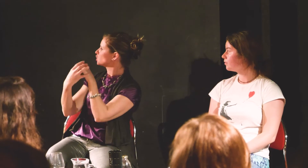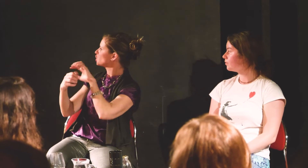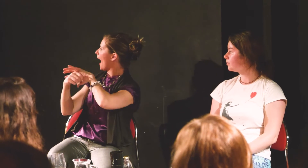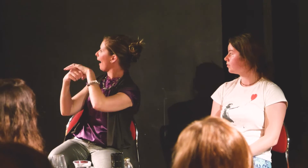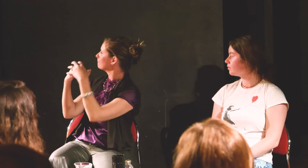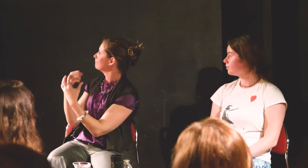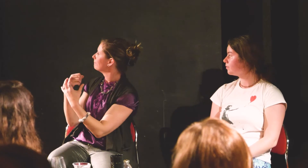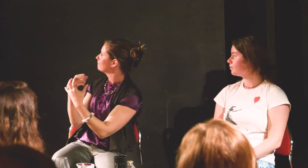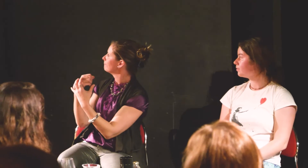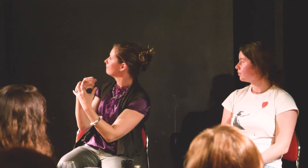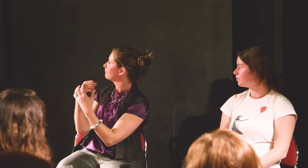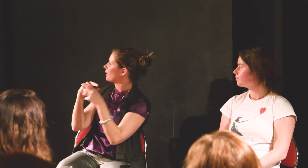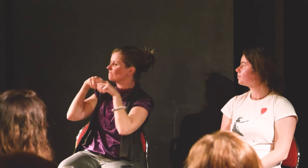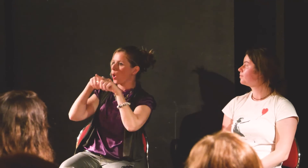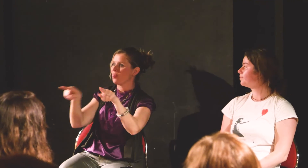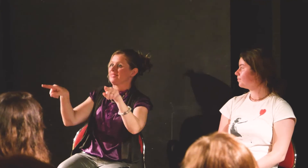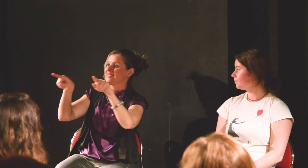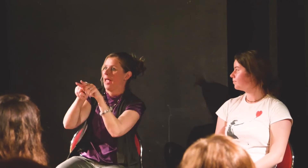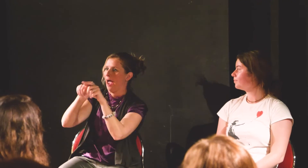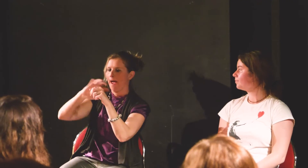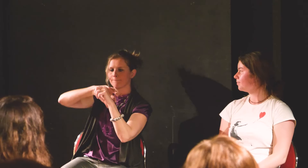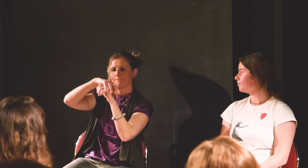sign language. We follow hand shape.